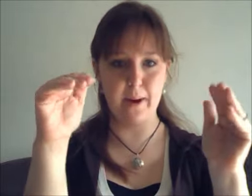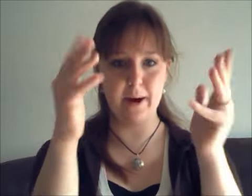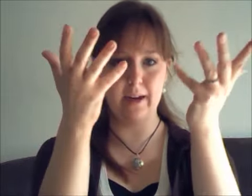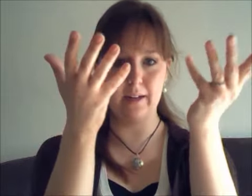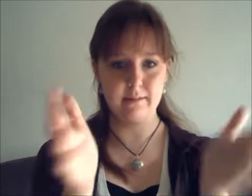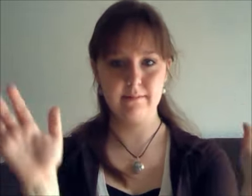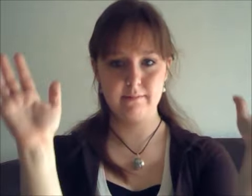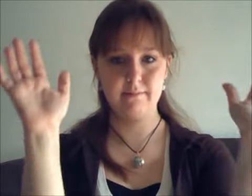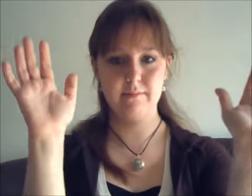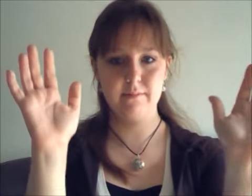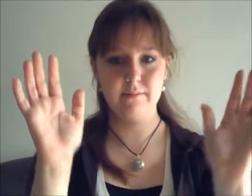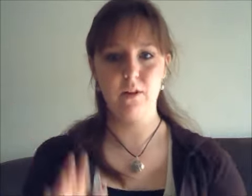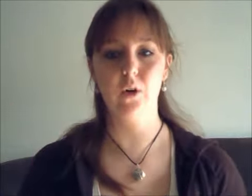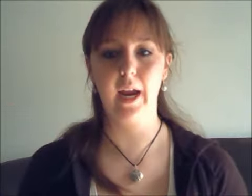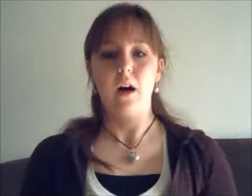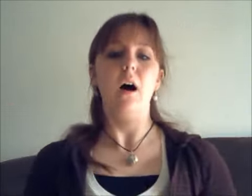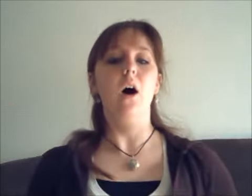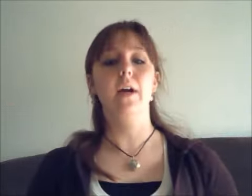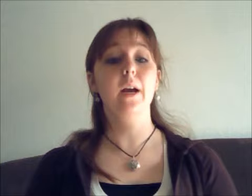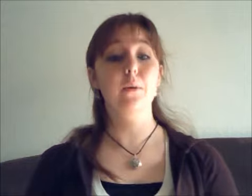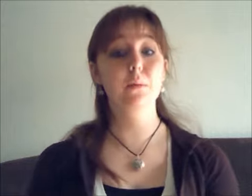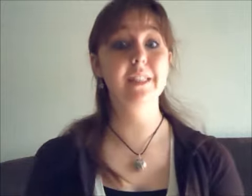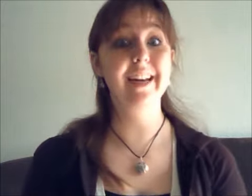bye-bye. Okay. Okay, we're almost done.